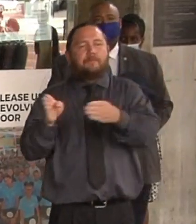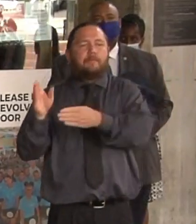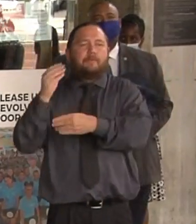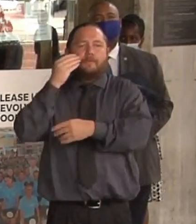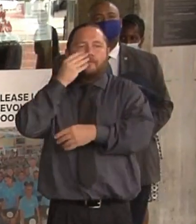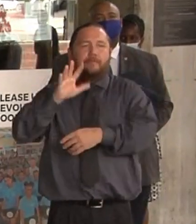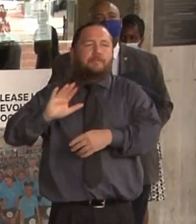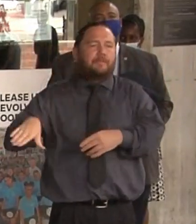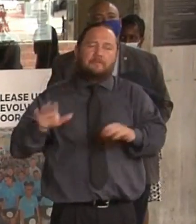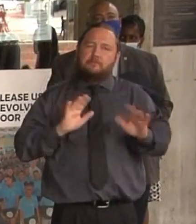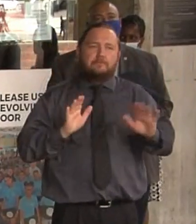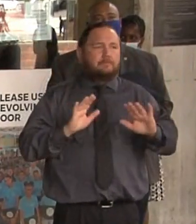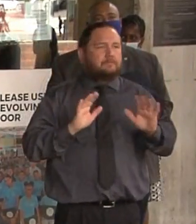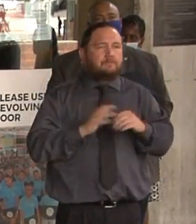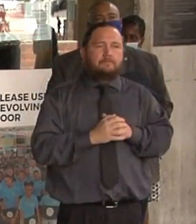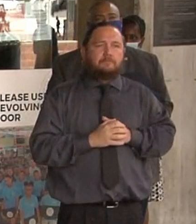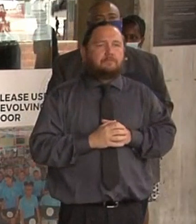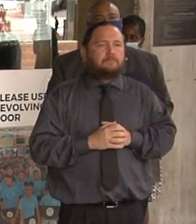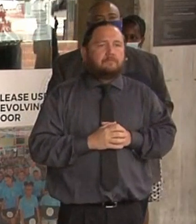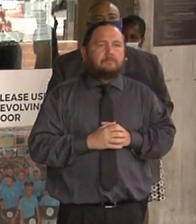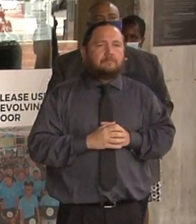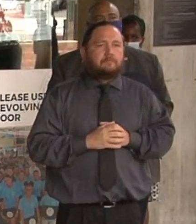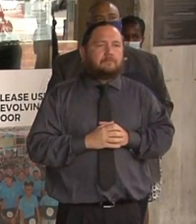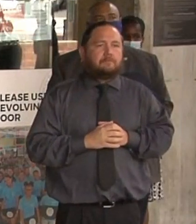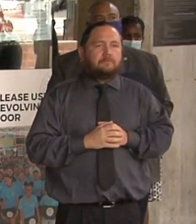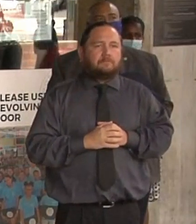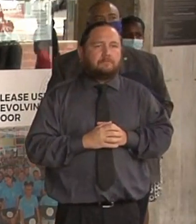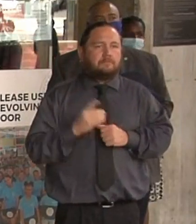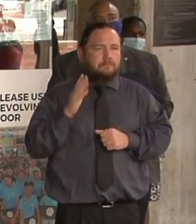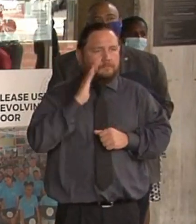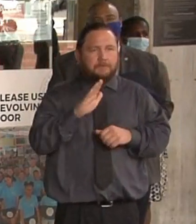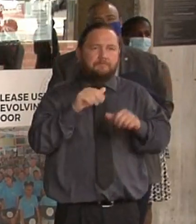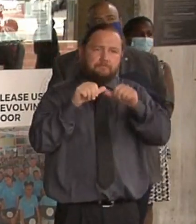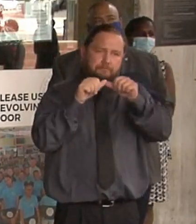rest of us not to let that happen.